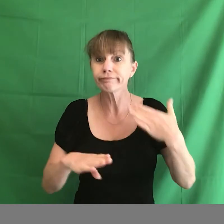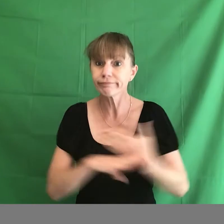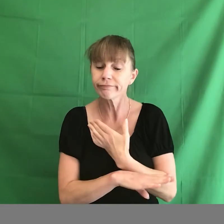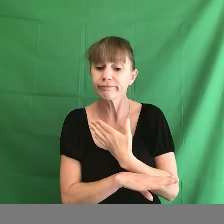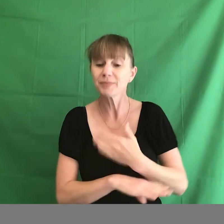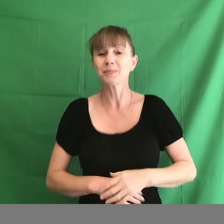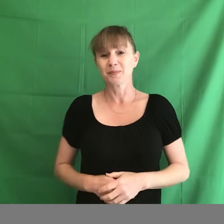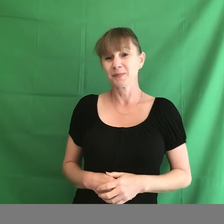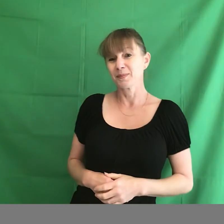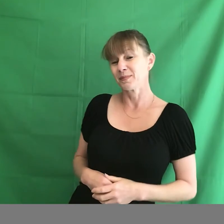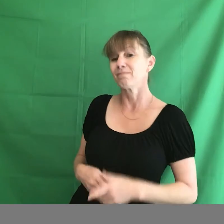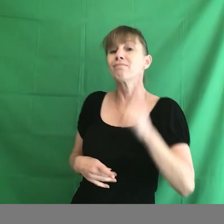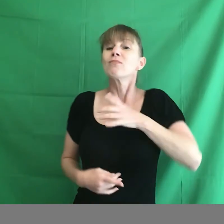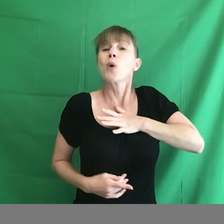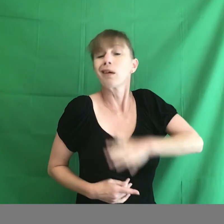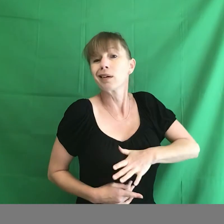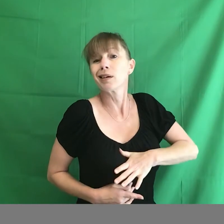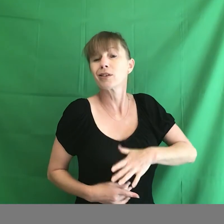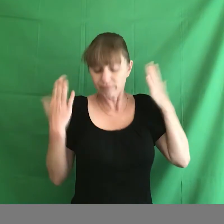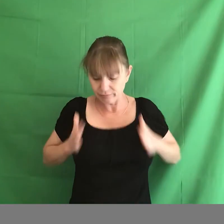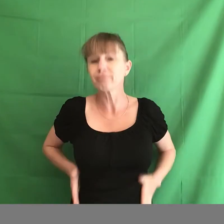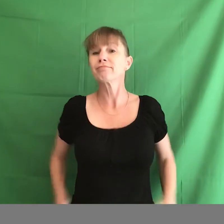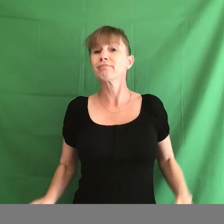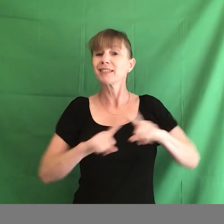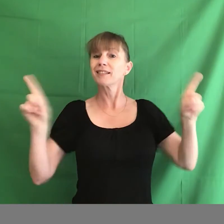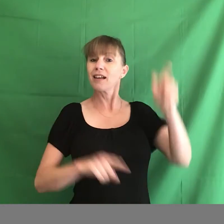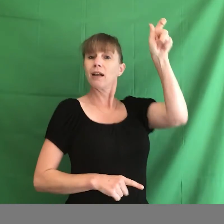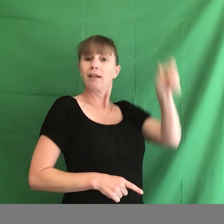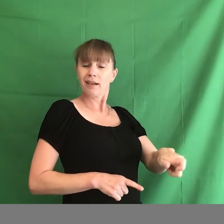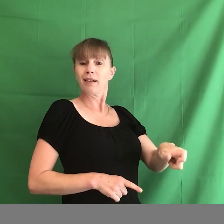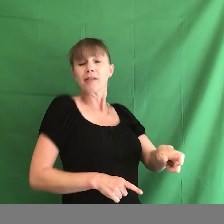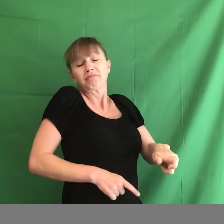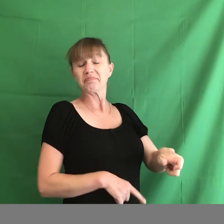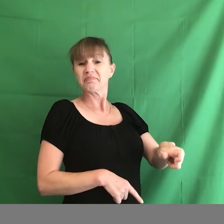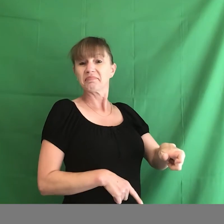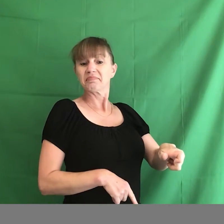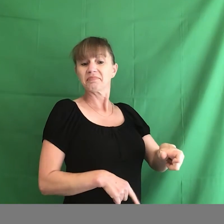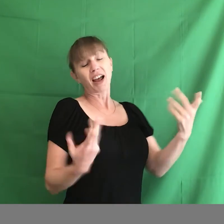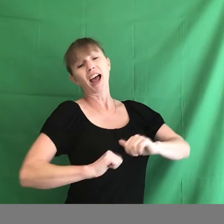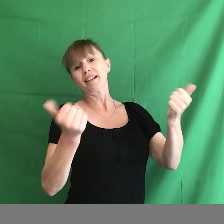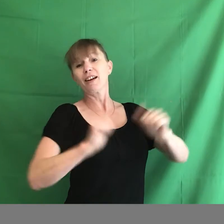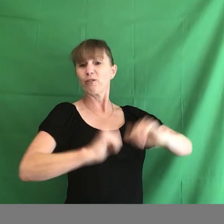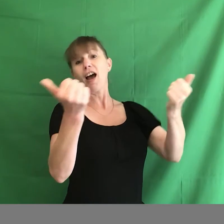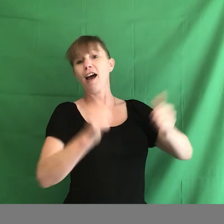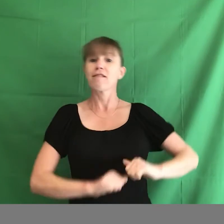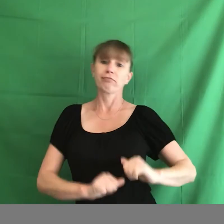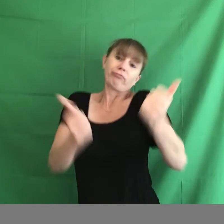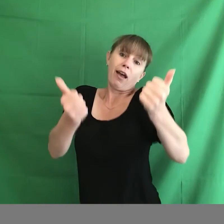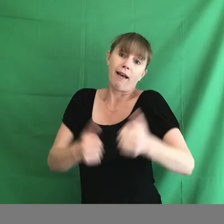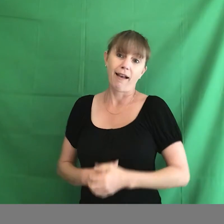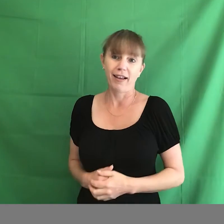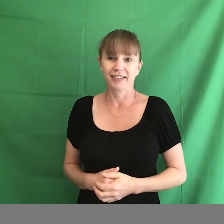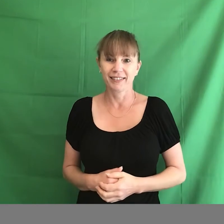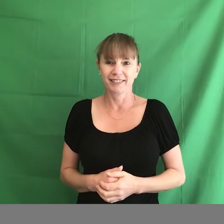miner, mine. If you want to dress like somebody else, fine,